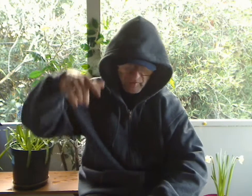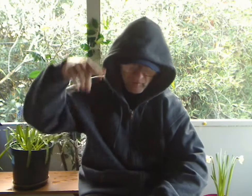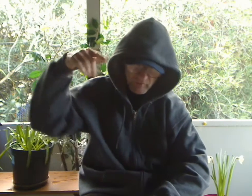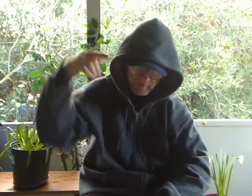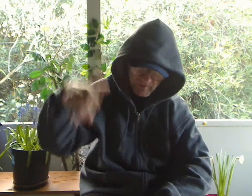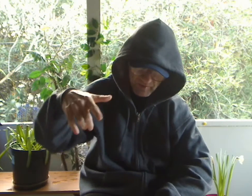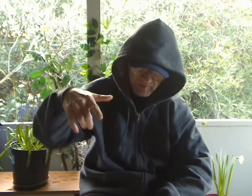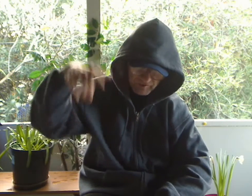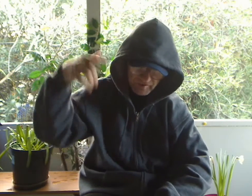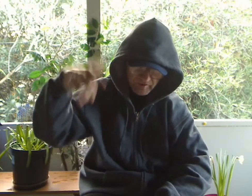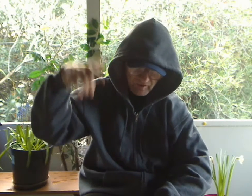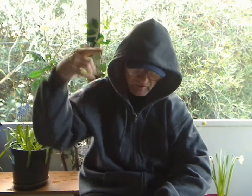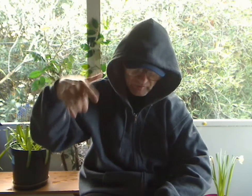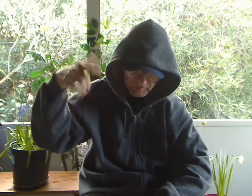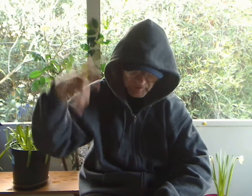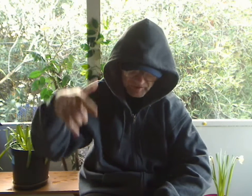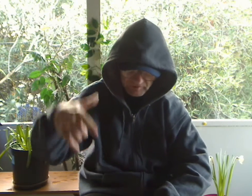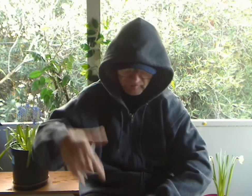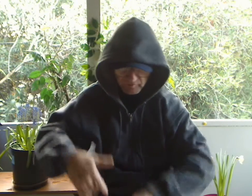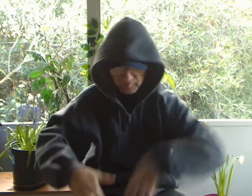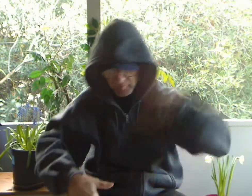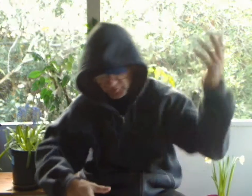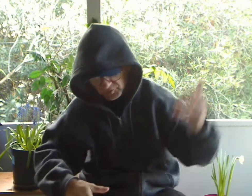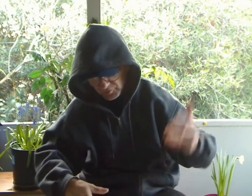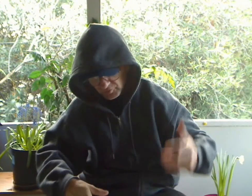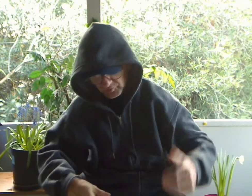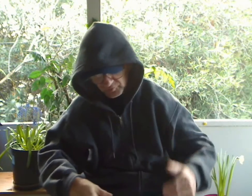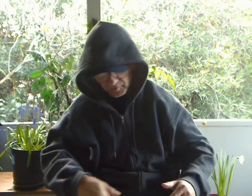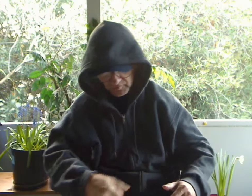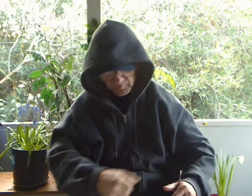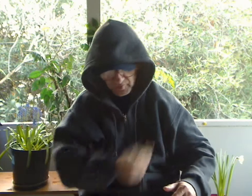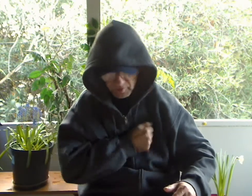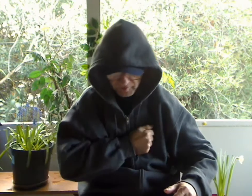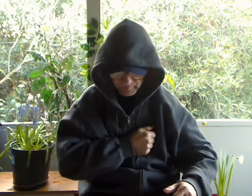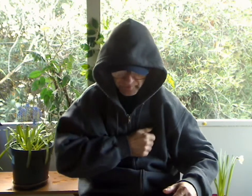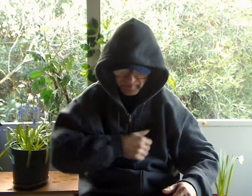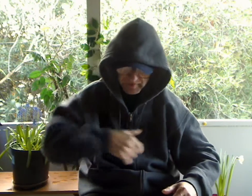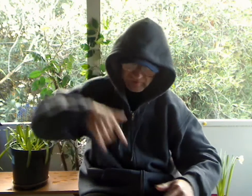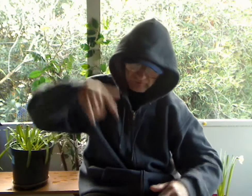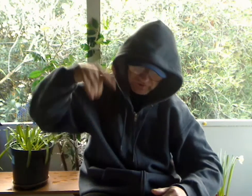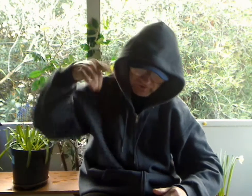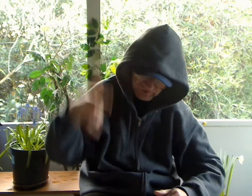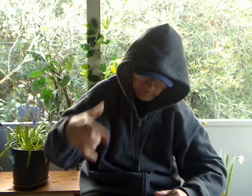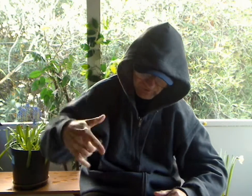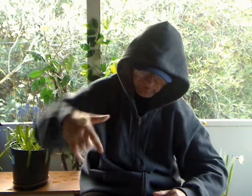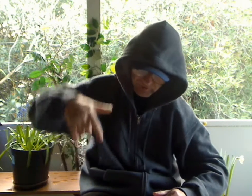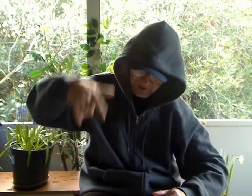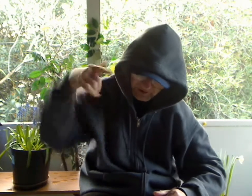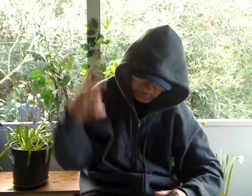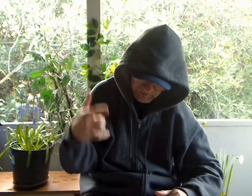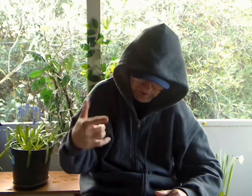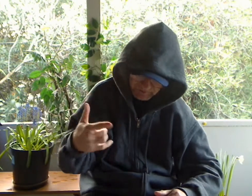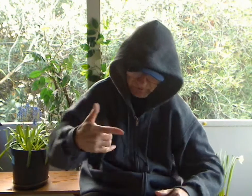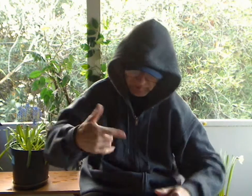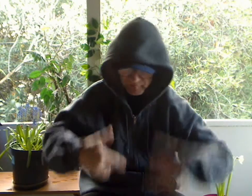Who remembered us in our low estate, for His mercy endures forever. And has redeemed us from our enemies, for His